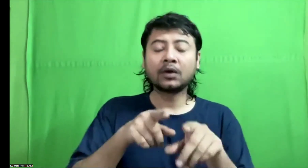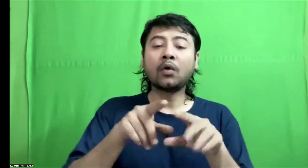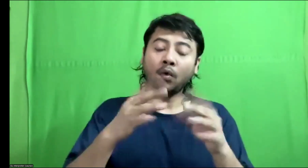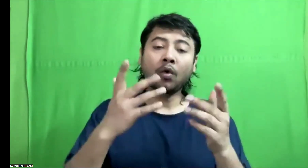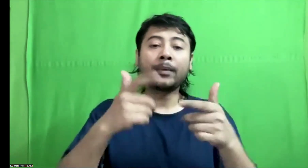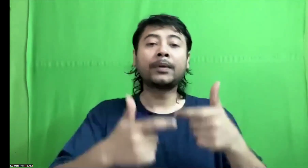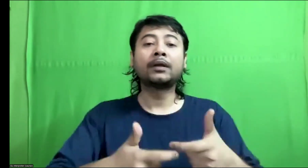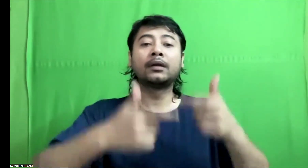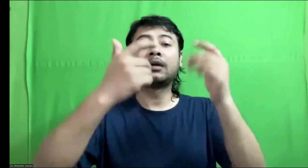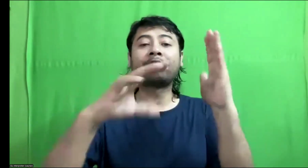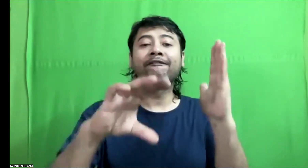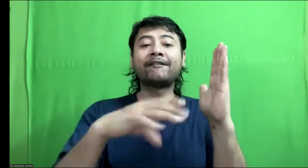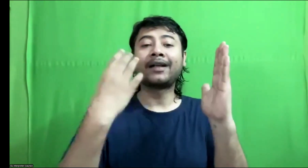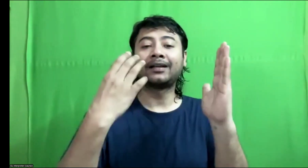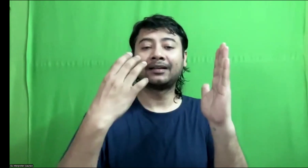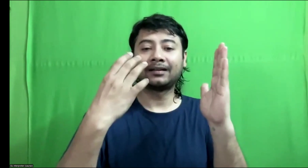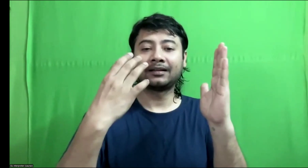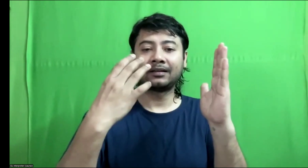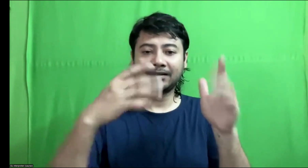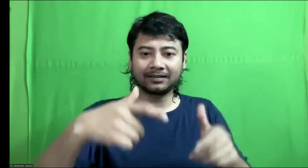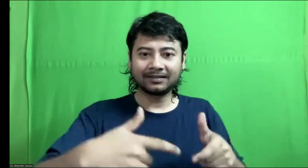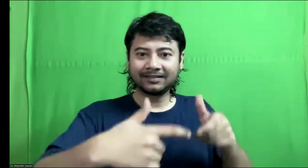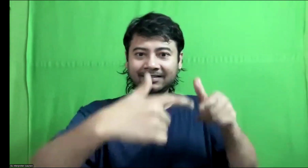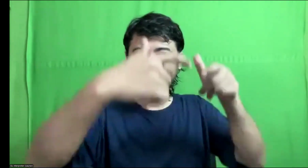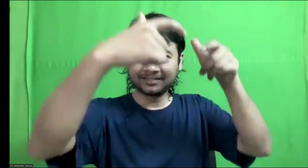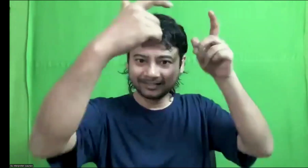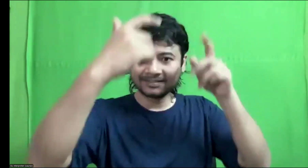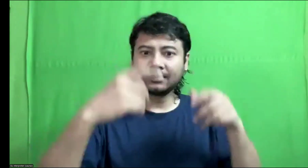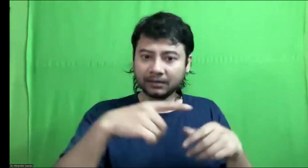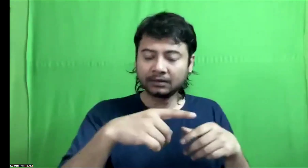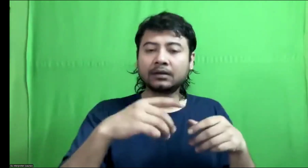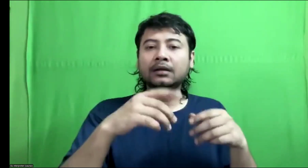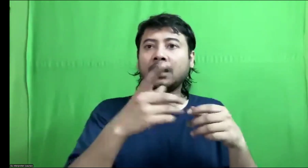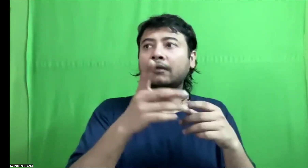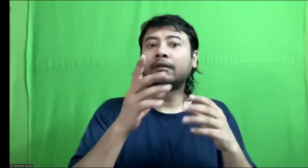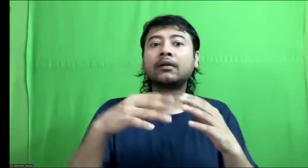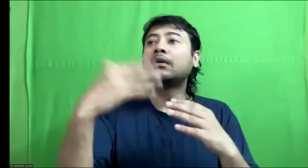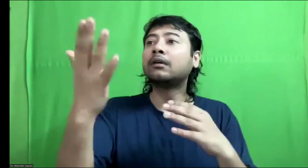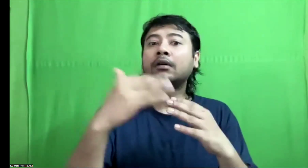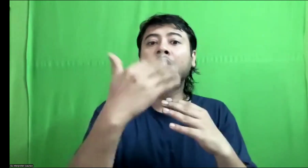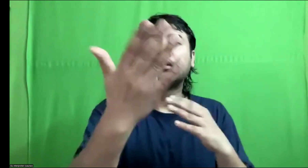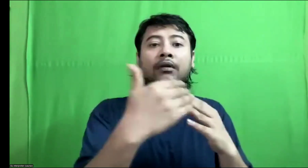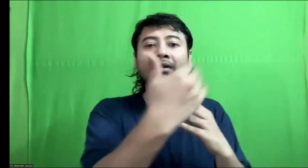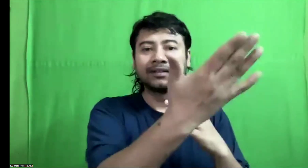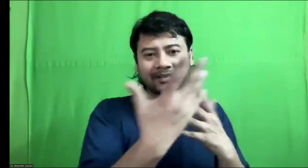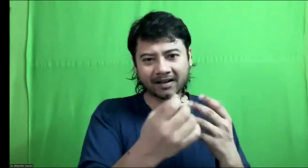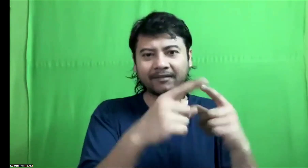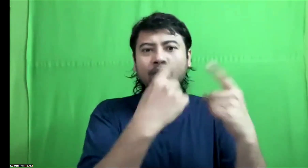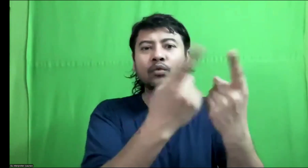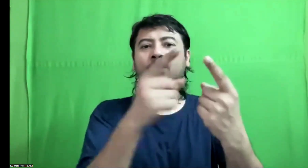houses and you are friends with those people. So tell them that, one day you can invite them to your